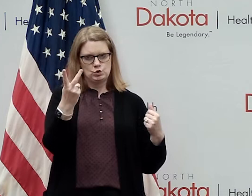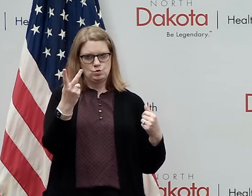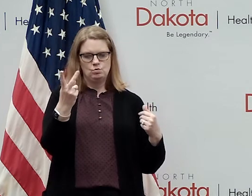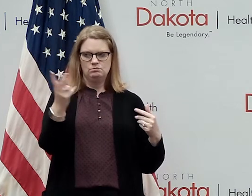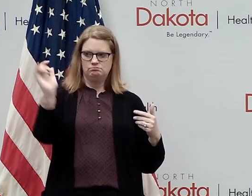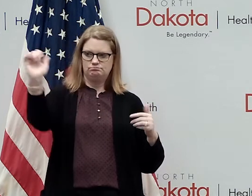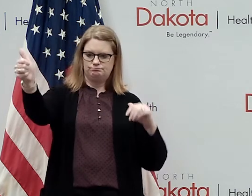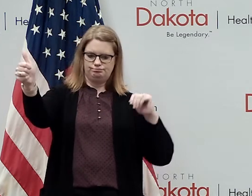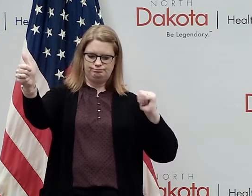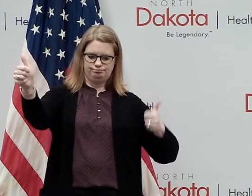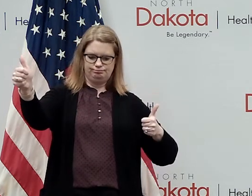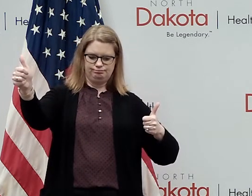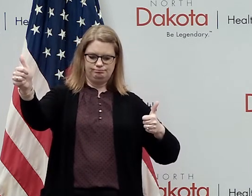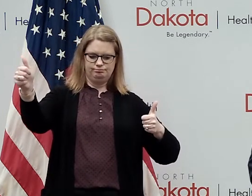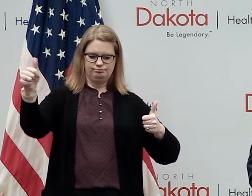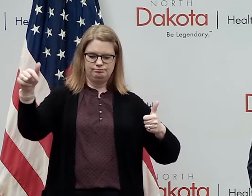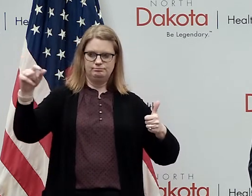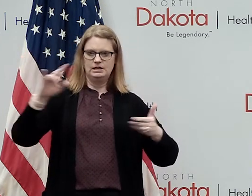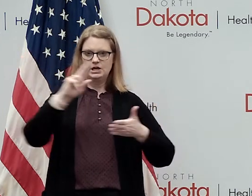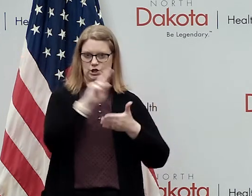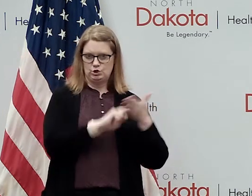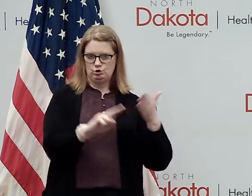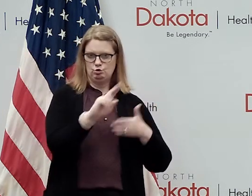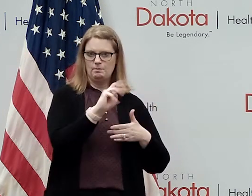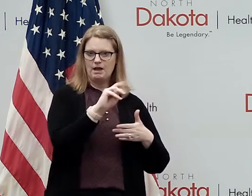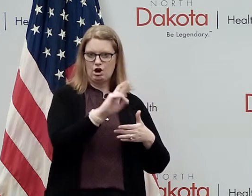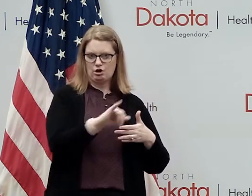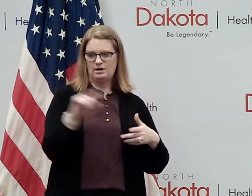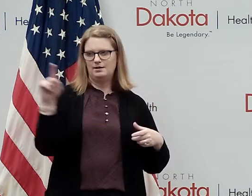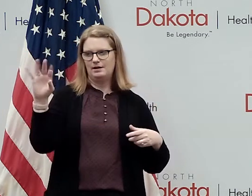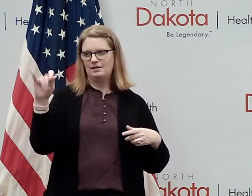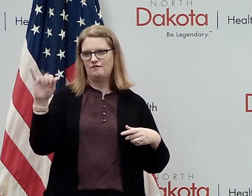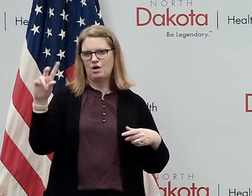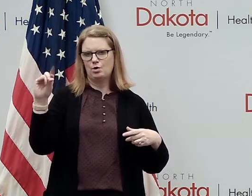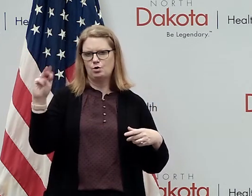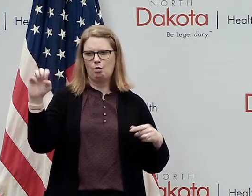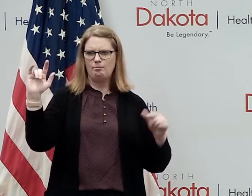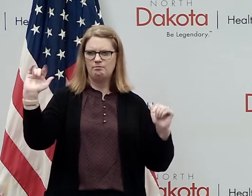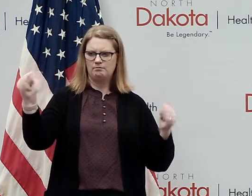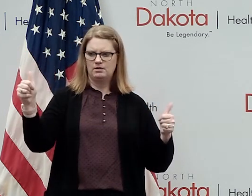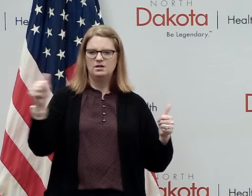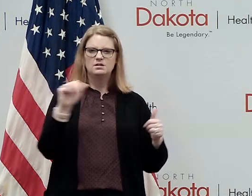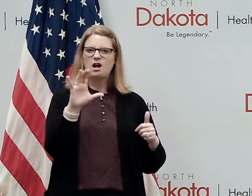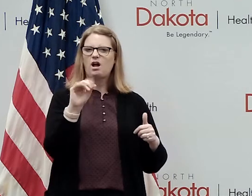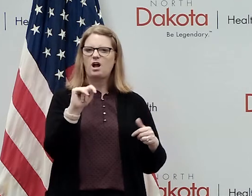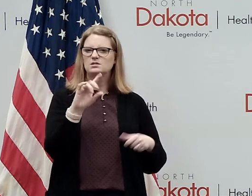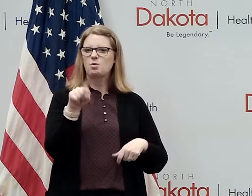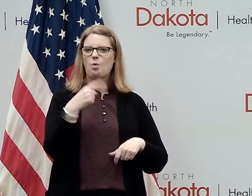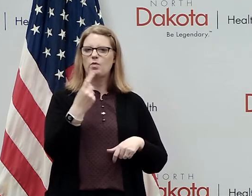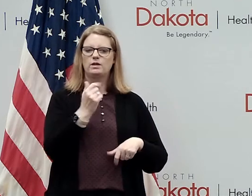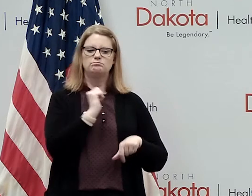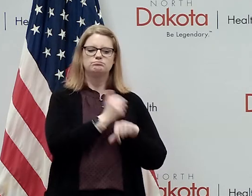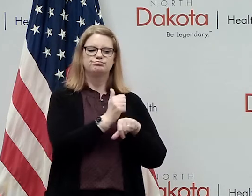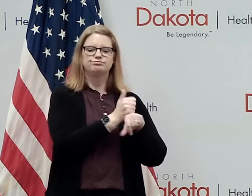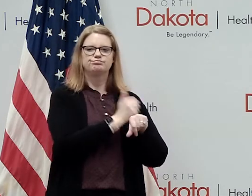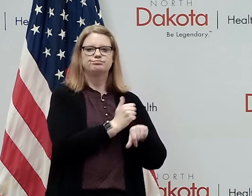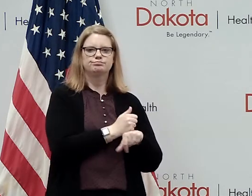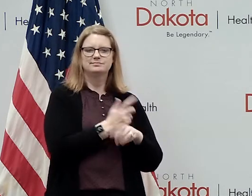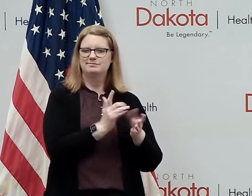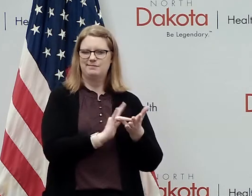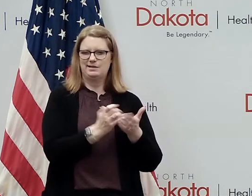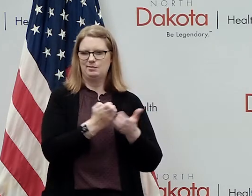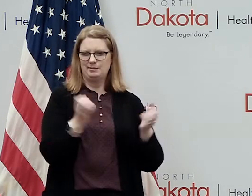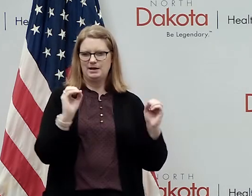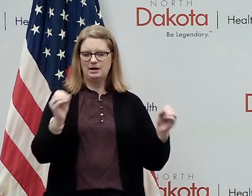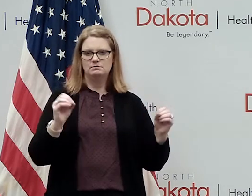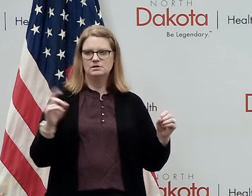staging facilities that occurred. One was at UMary, one was at the Fargo Dome. I think it only got as far as getting cots in place, no medical equipment, and